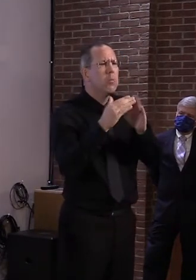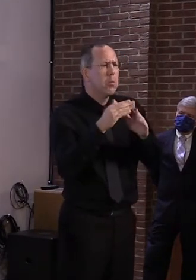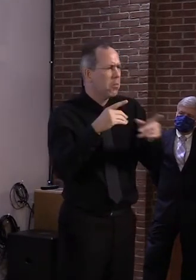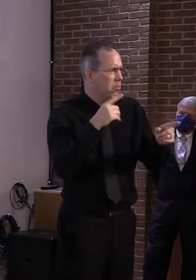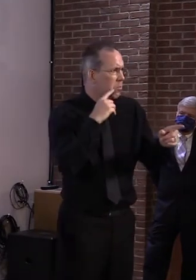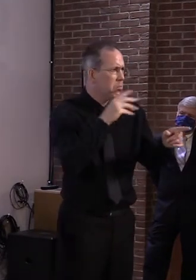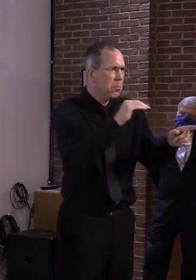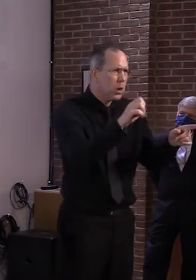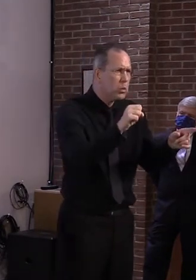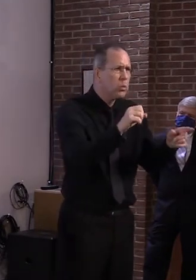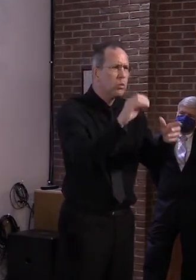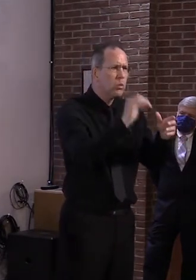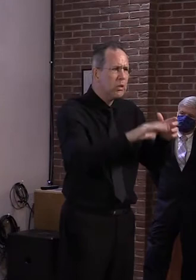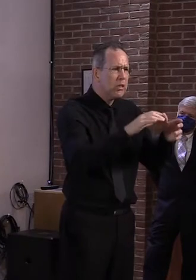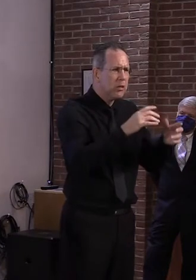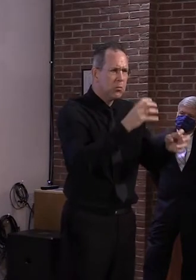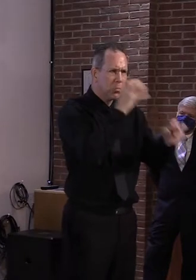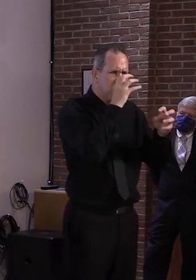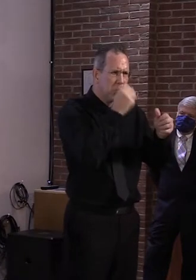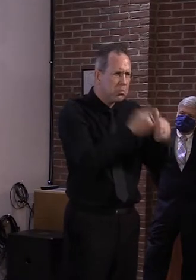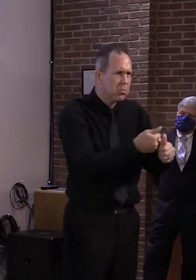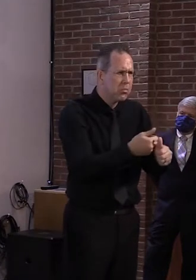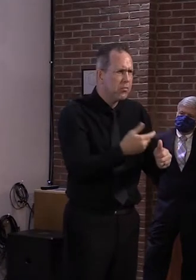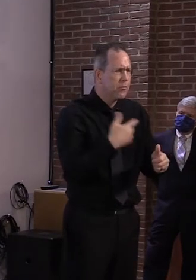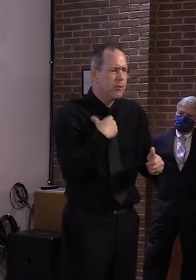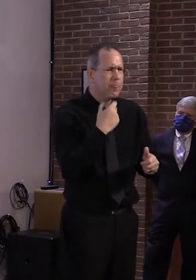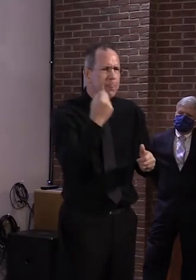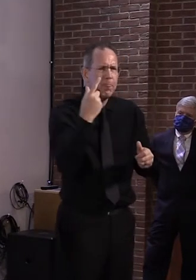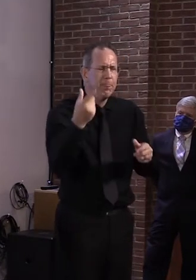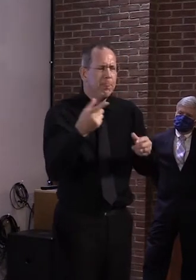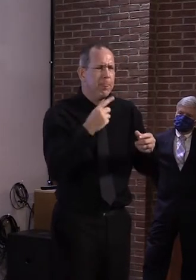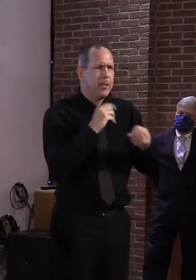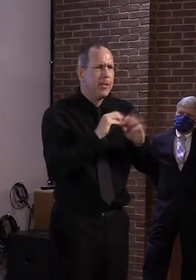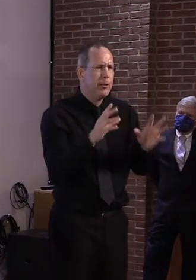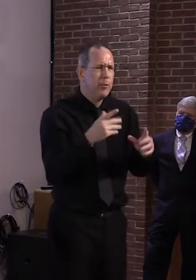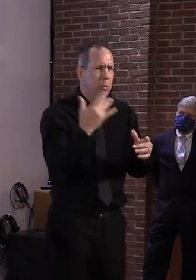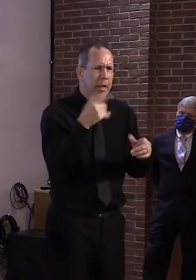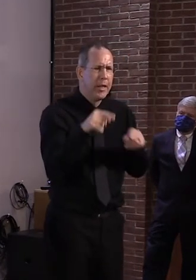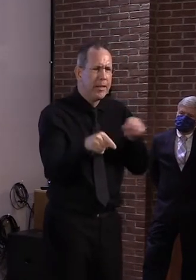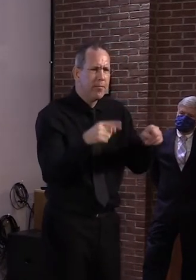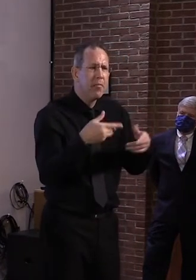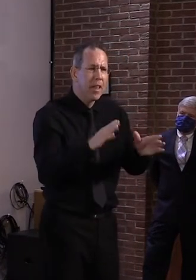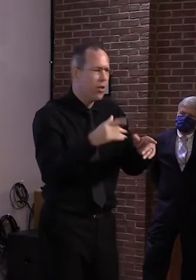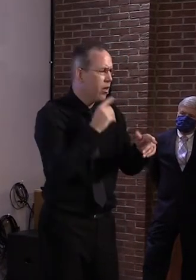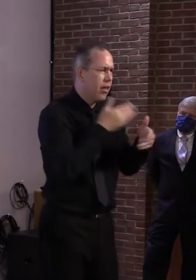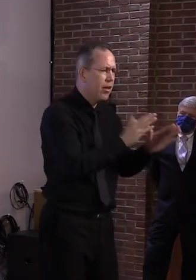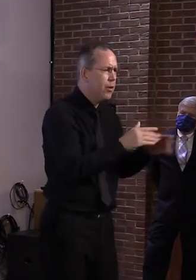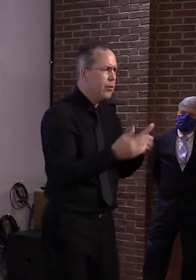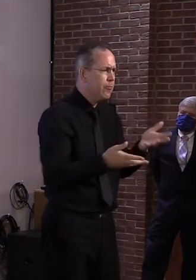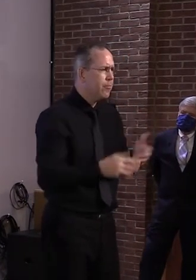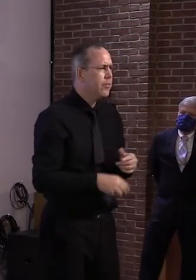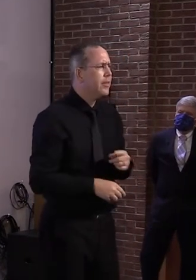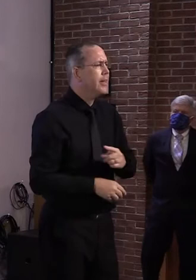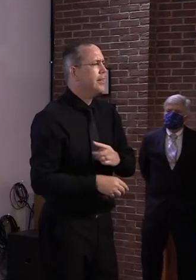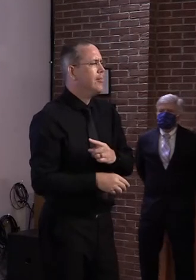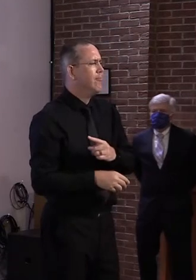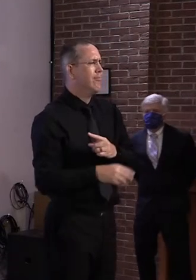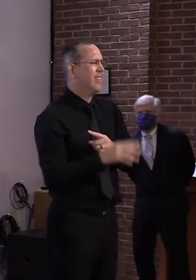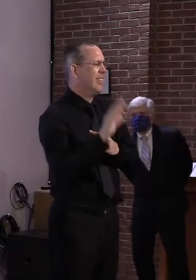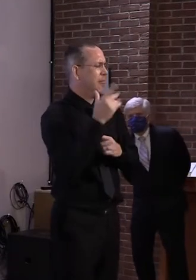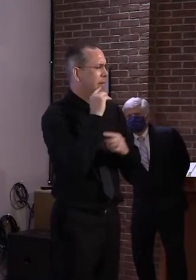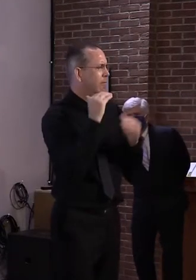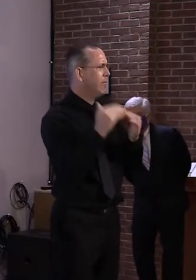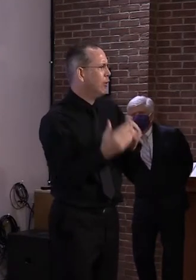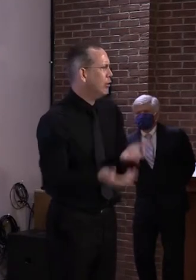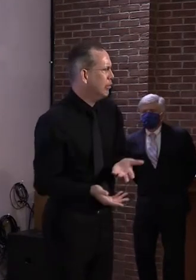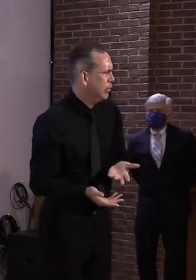don't believe that it's sort of counter is that we really have a good sense of what's going on in our state, a much greater degree than we do in all the